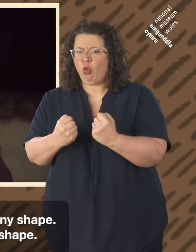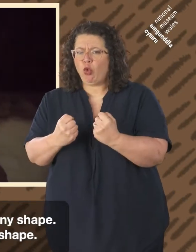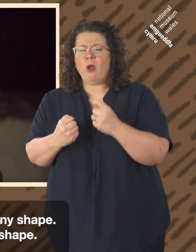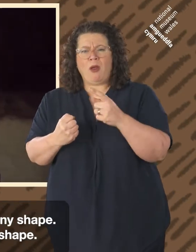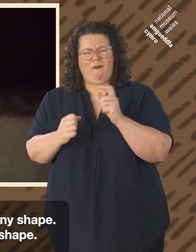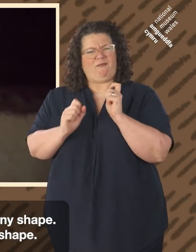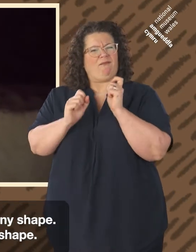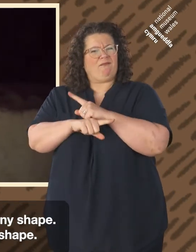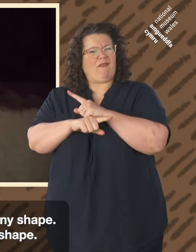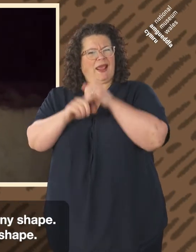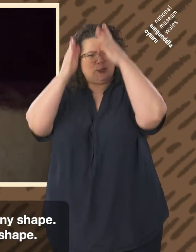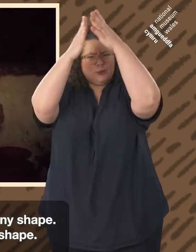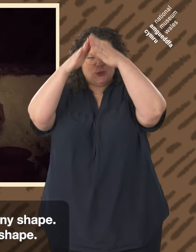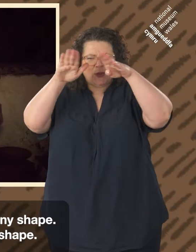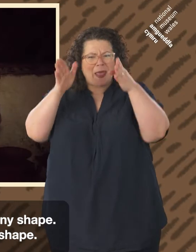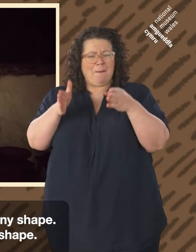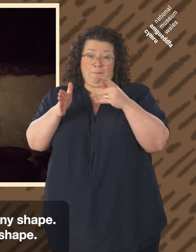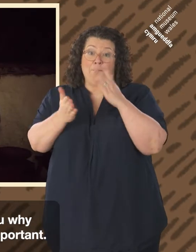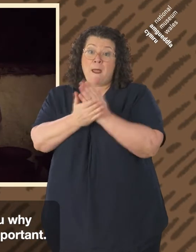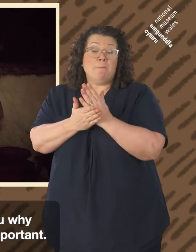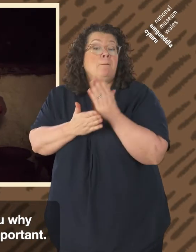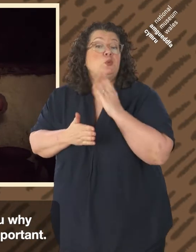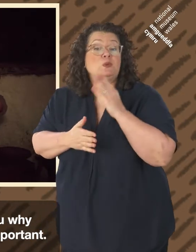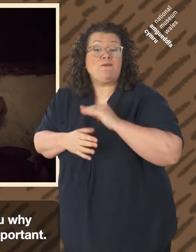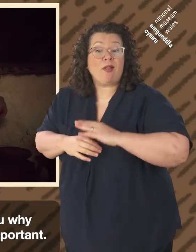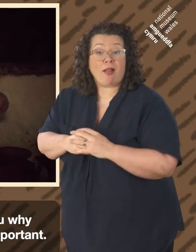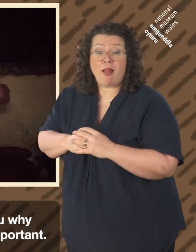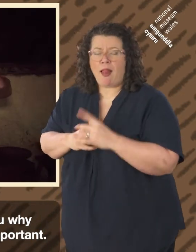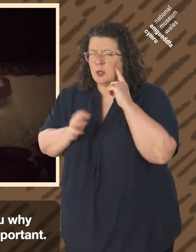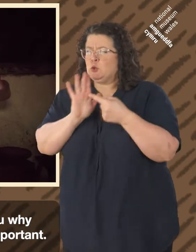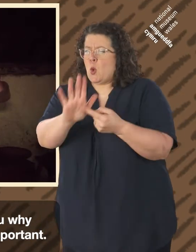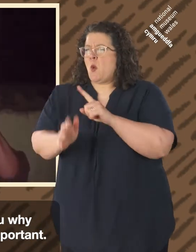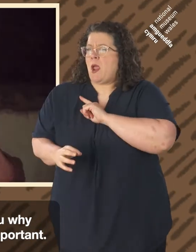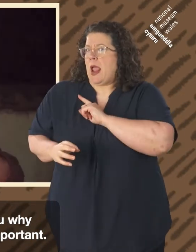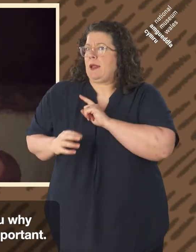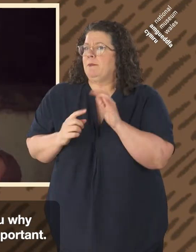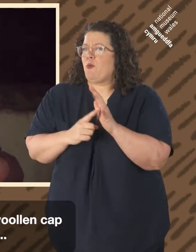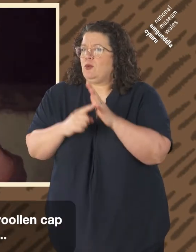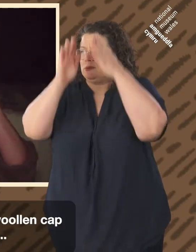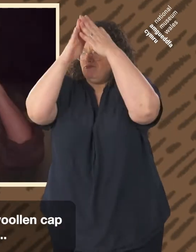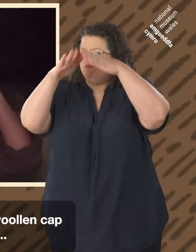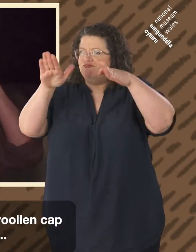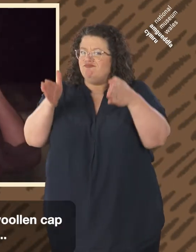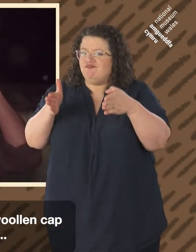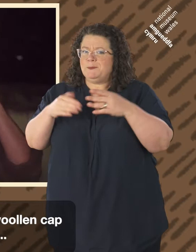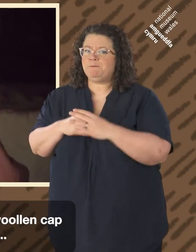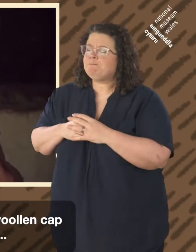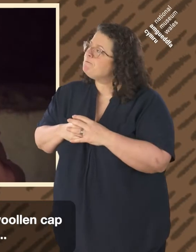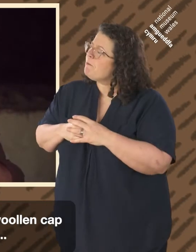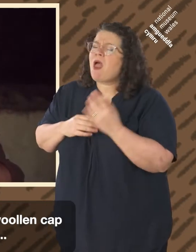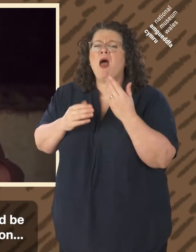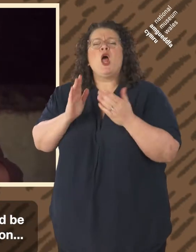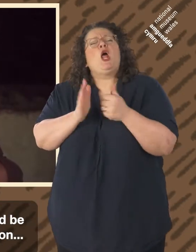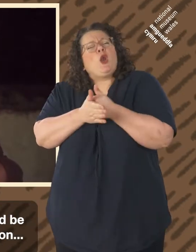has a funny shape, but it's a very useful shape. And I'll show you why that shape is so important. Normally I'd wear a woolen